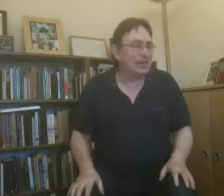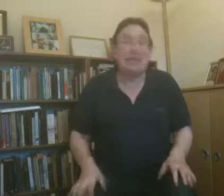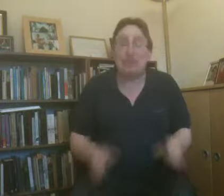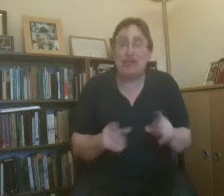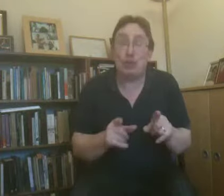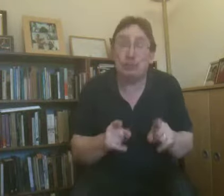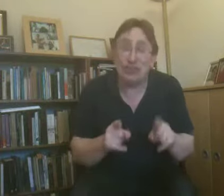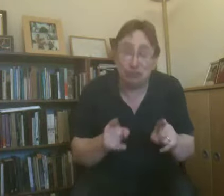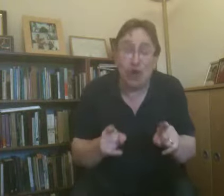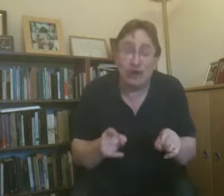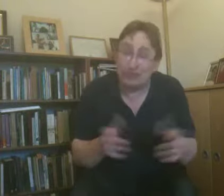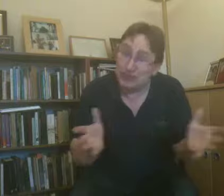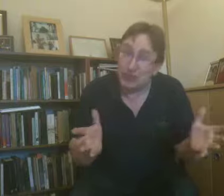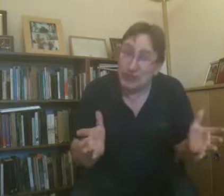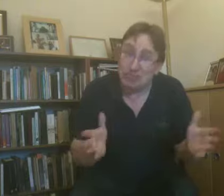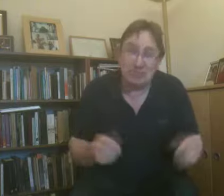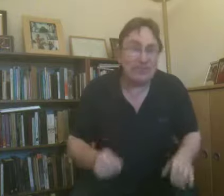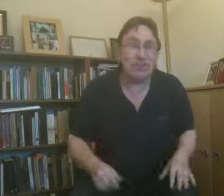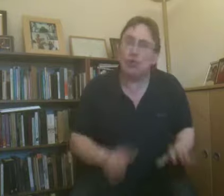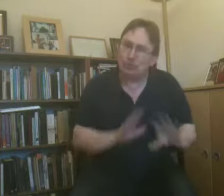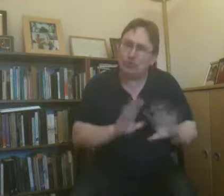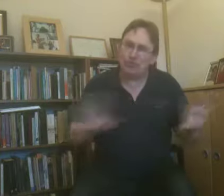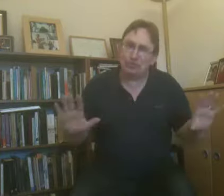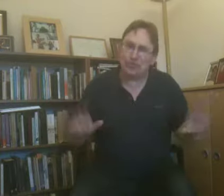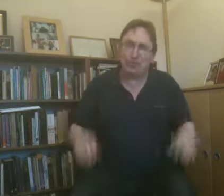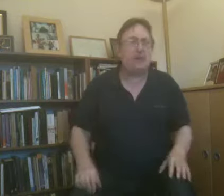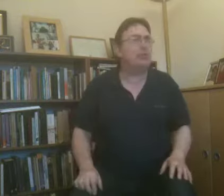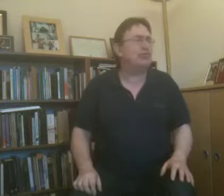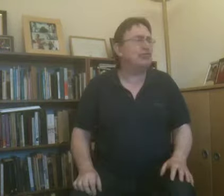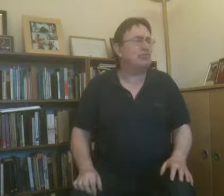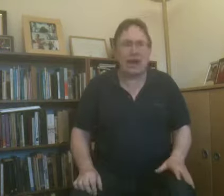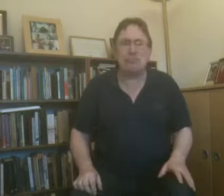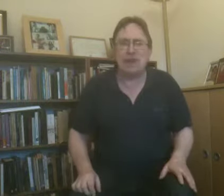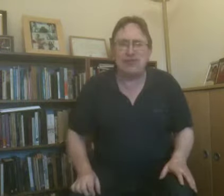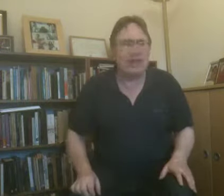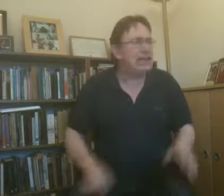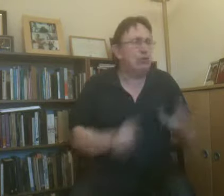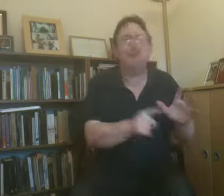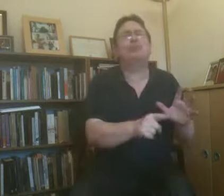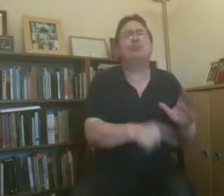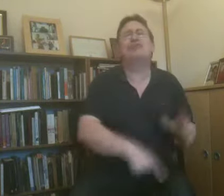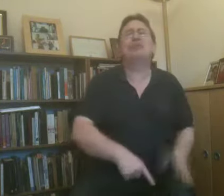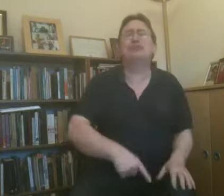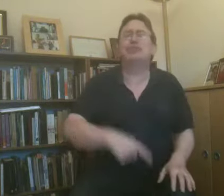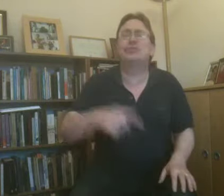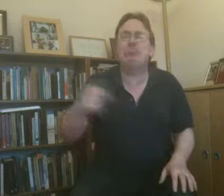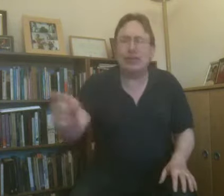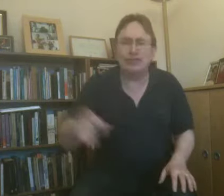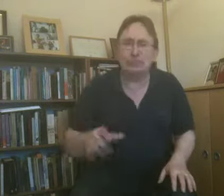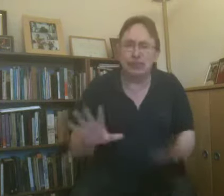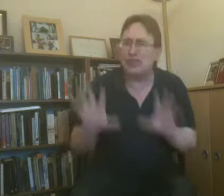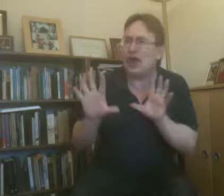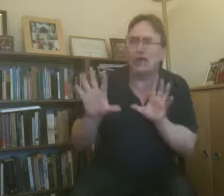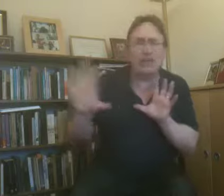Even if that woman's his wife. Did you know that? They weren't supposed to speak to him. It was bad manners. He wasn't supposed to speak to a Samaritan because they're